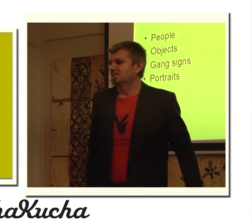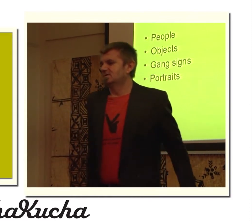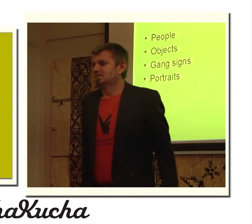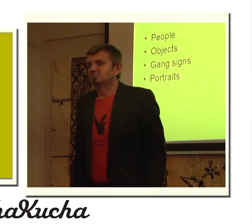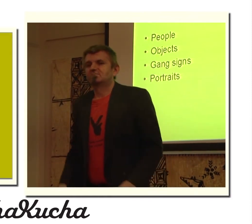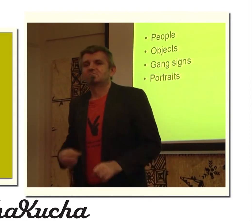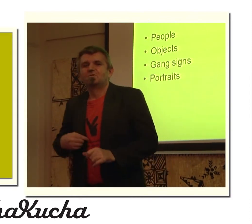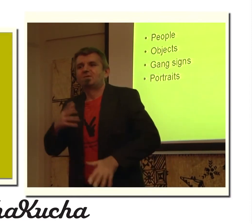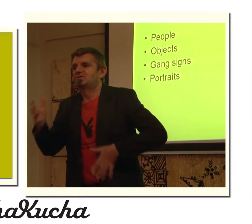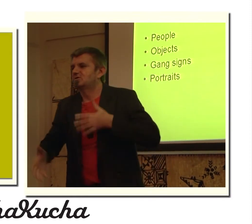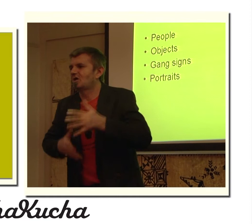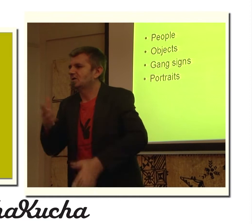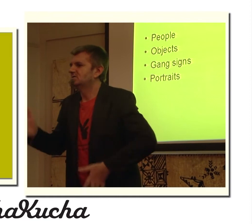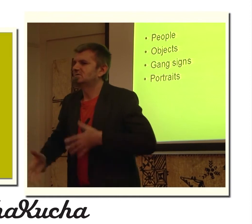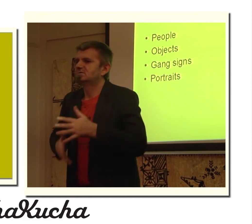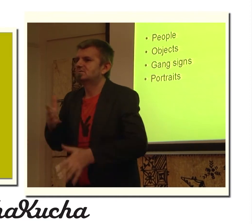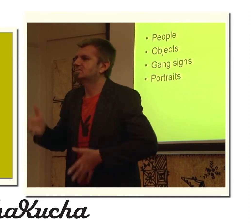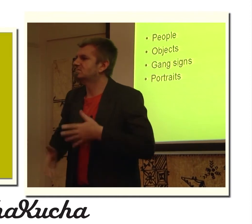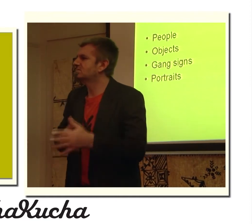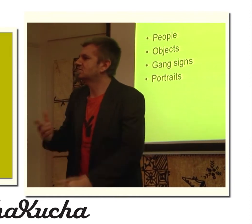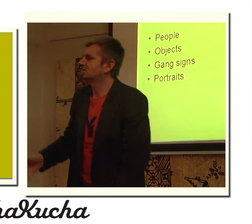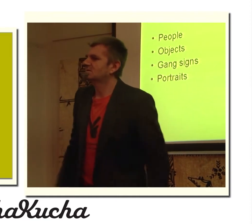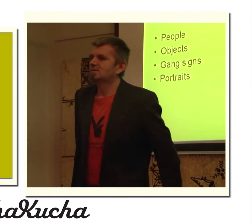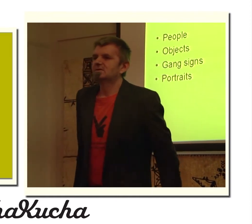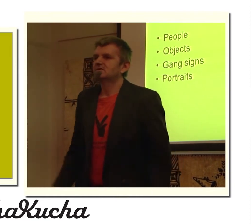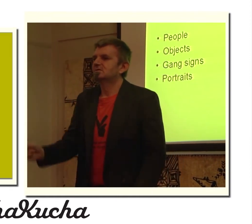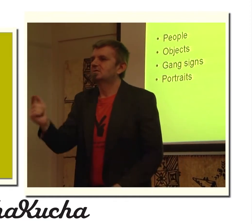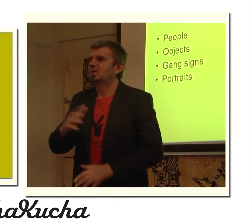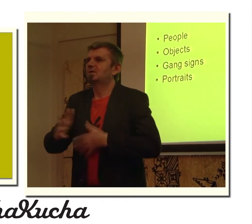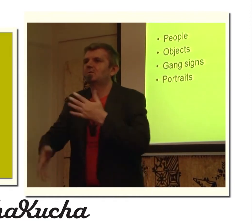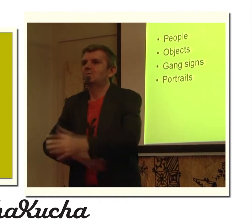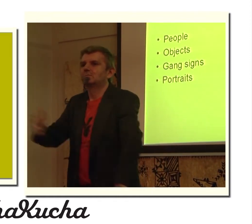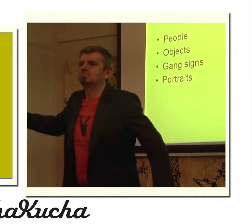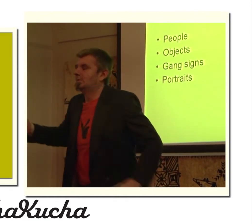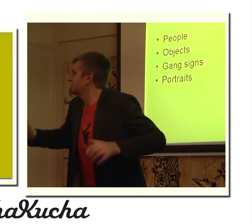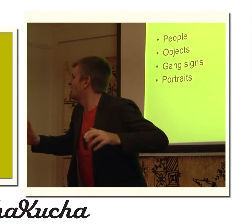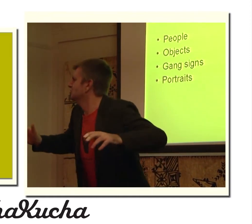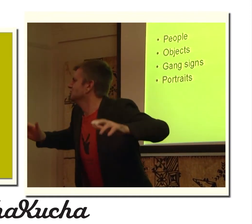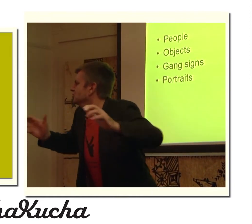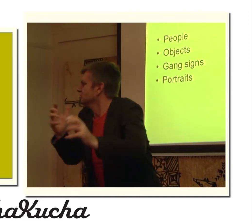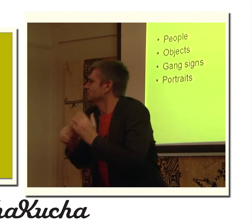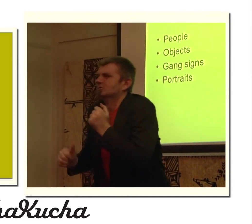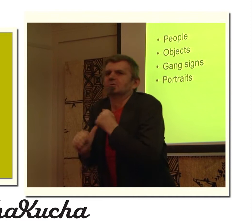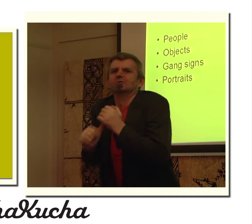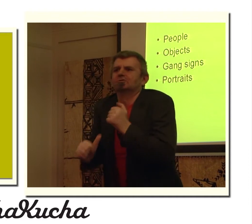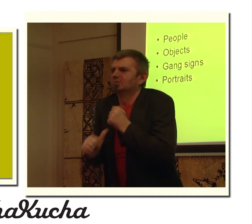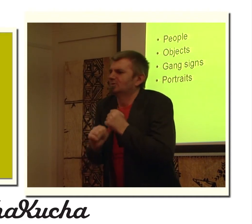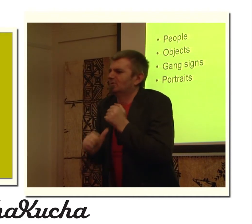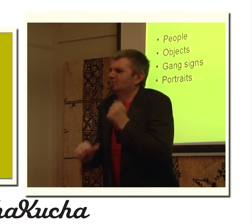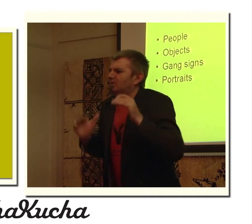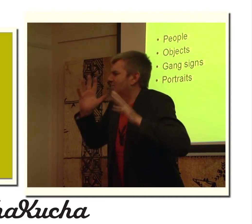Sometimes there's some really embarrassing times when you're signing. So you're signing away. And you're whack, and somebody's walking past